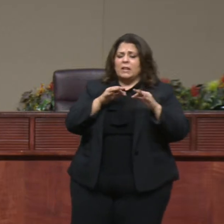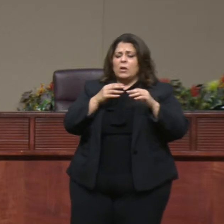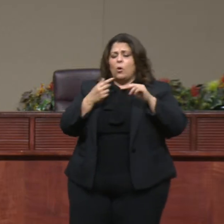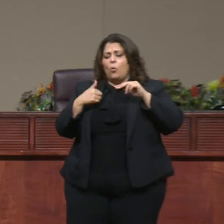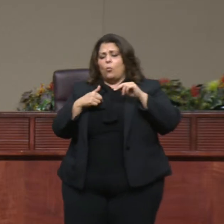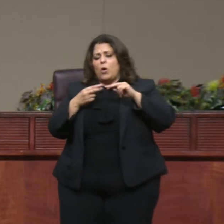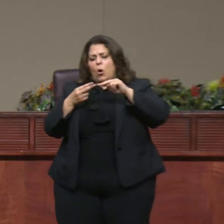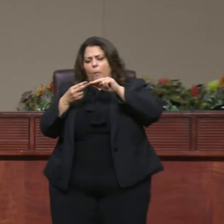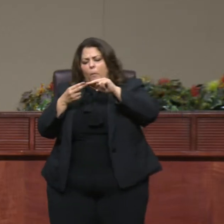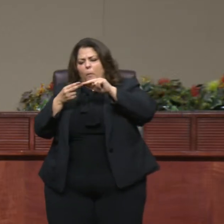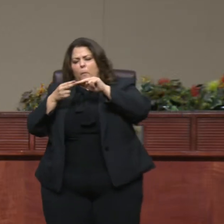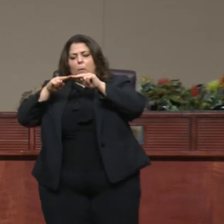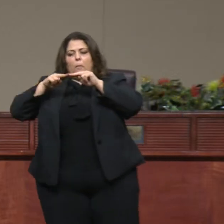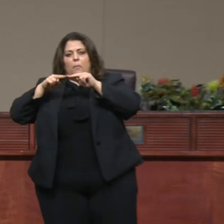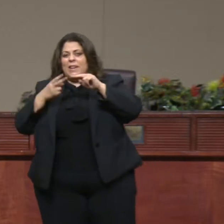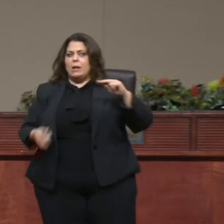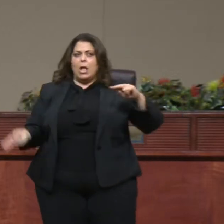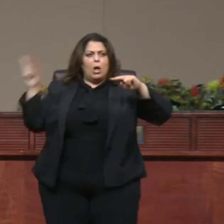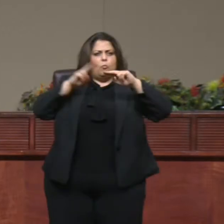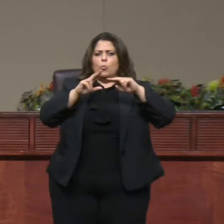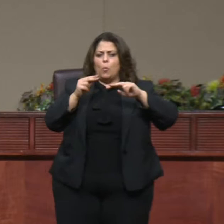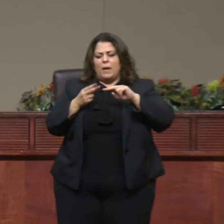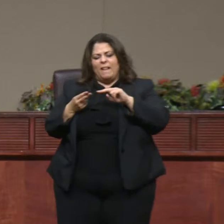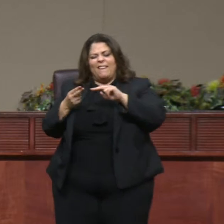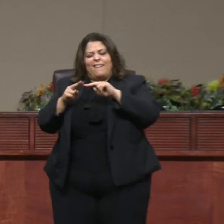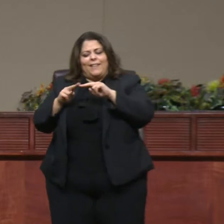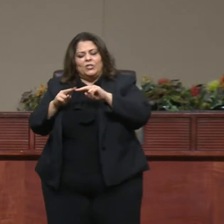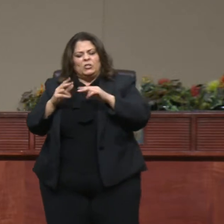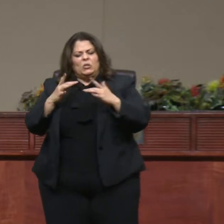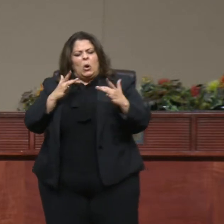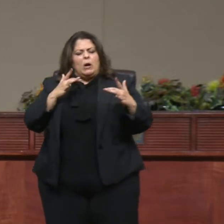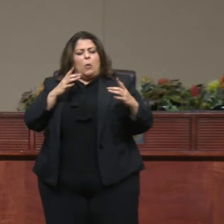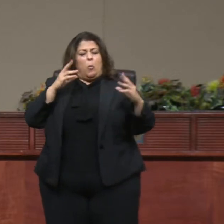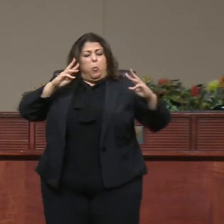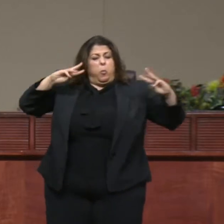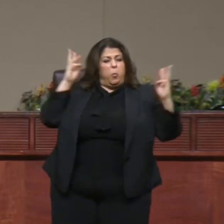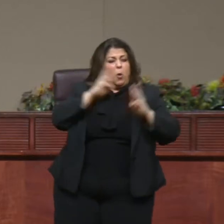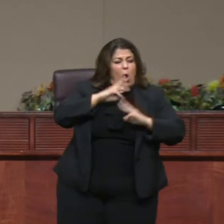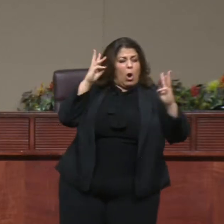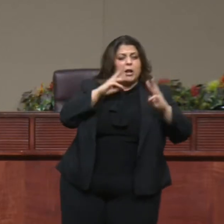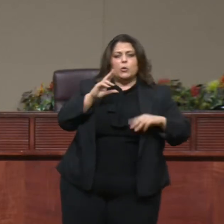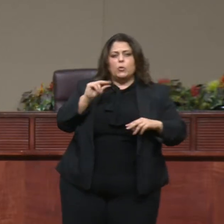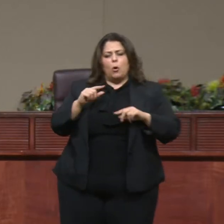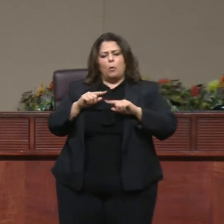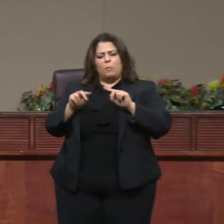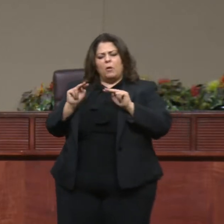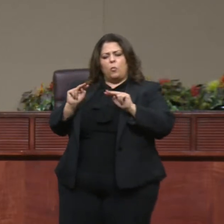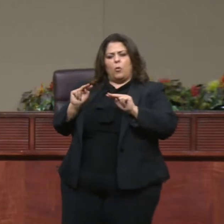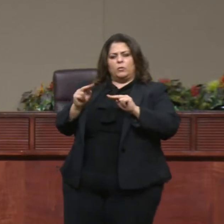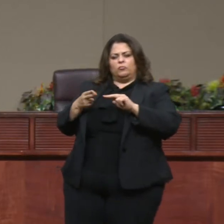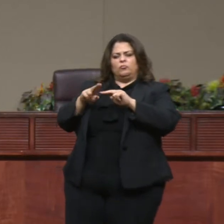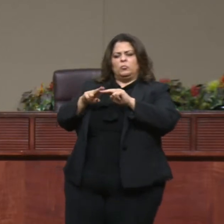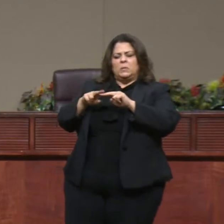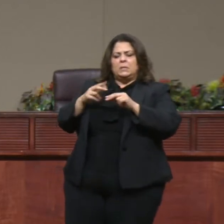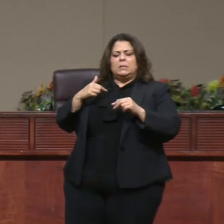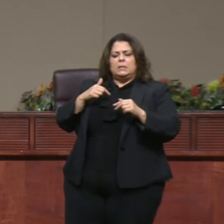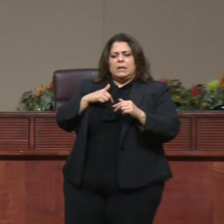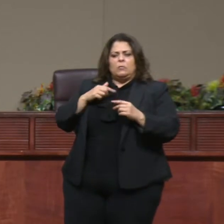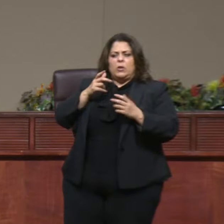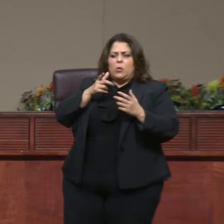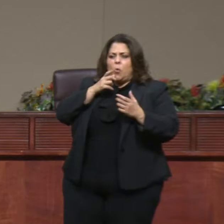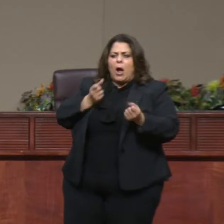up, but not too alarming. And the positive rate continue to be acceptable.